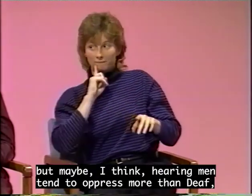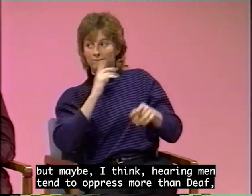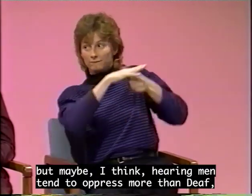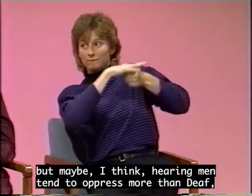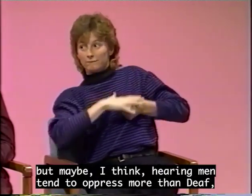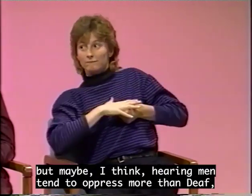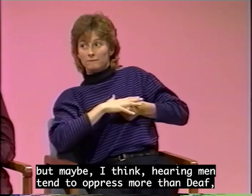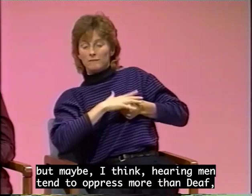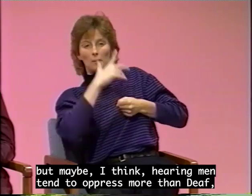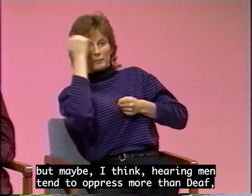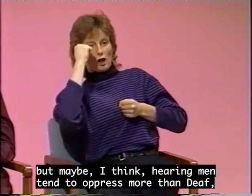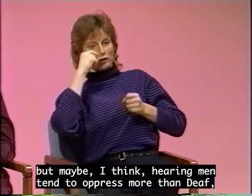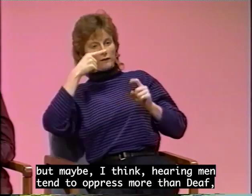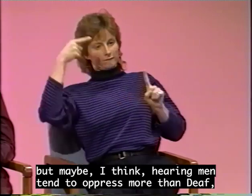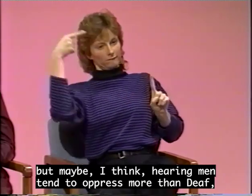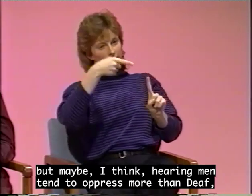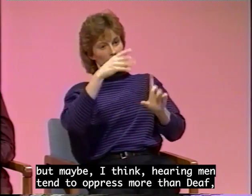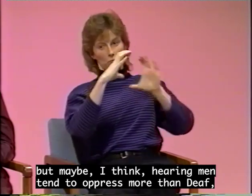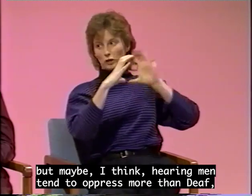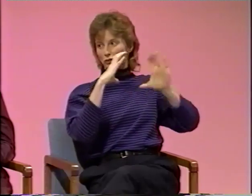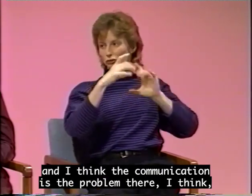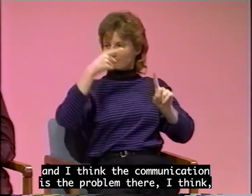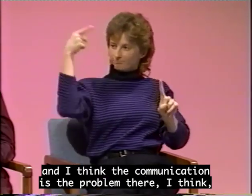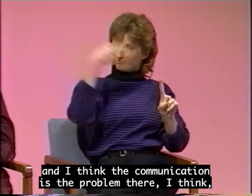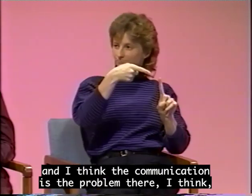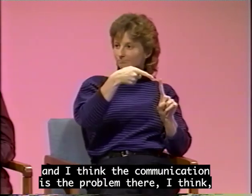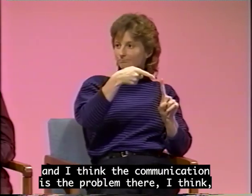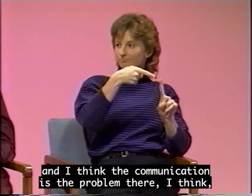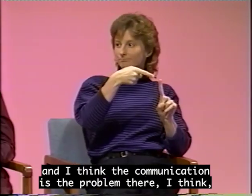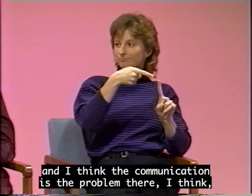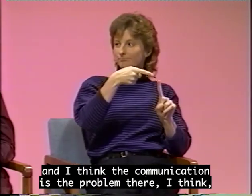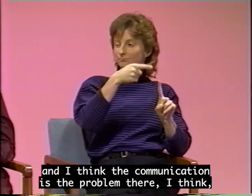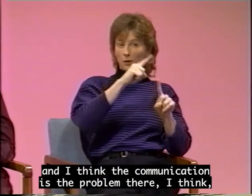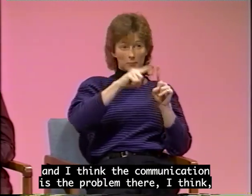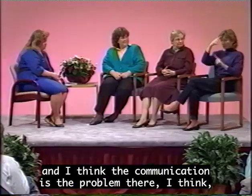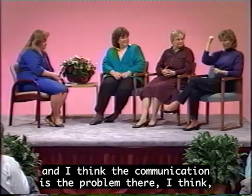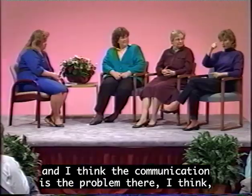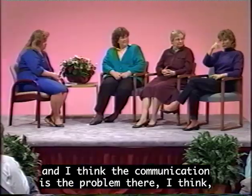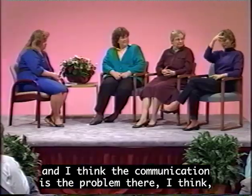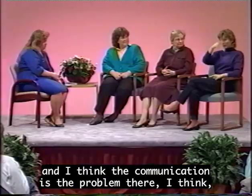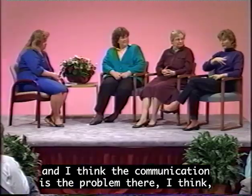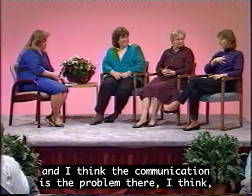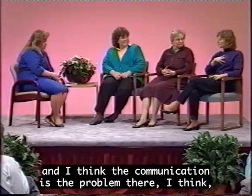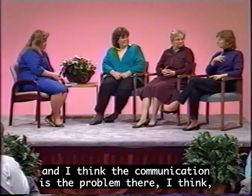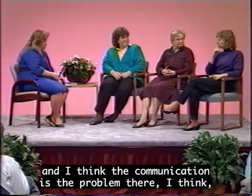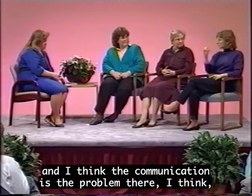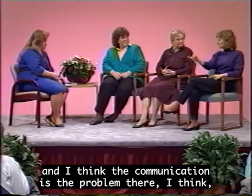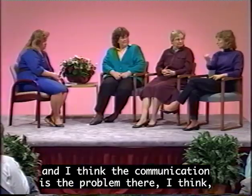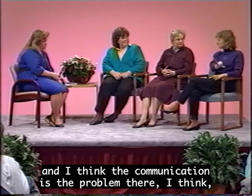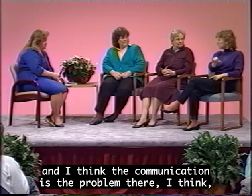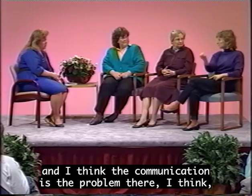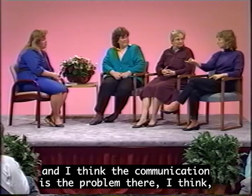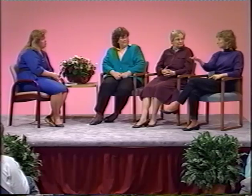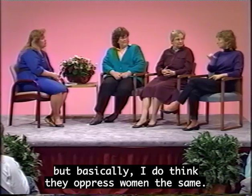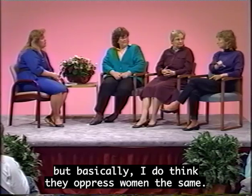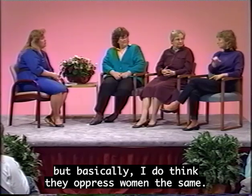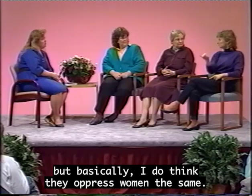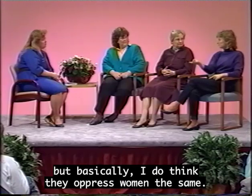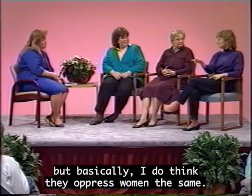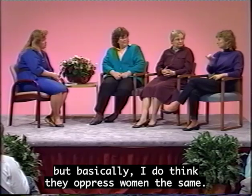to oppress more than deaf. And I think it's the communication is the problem there. I think but